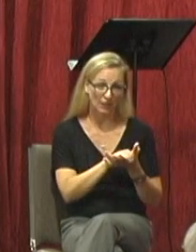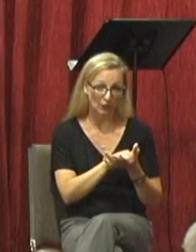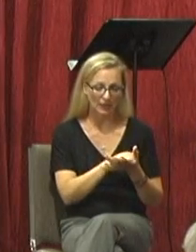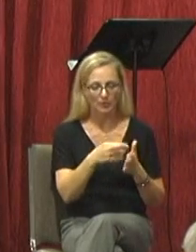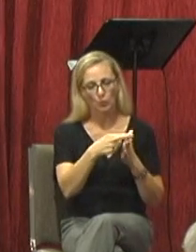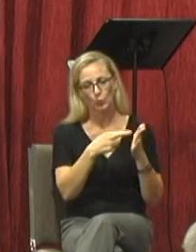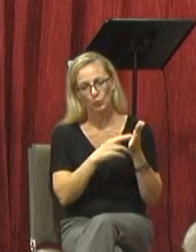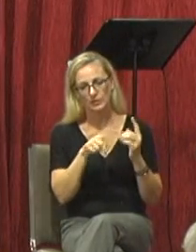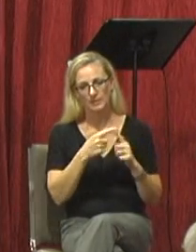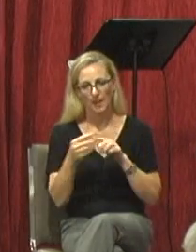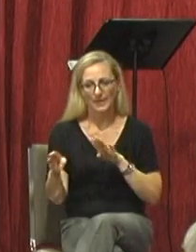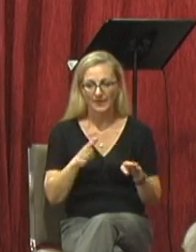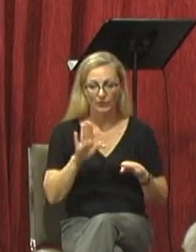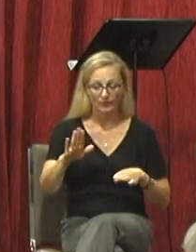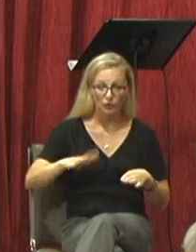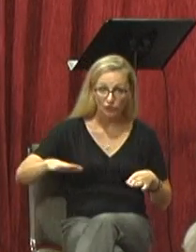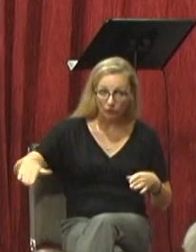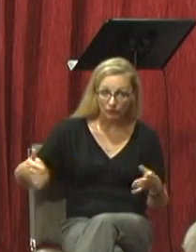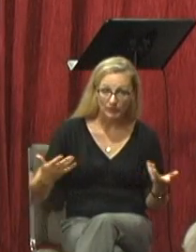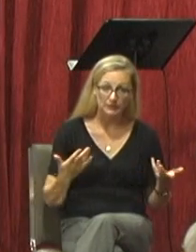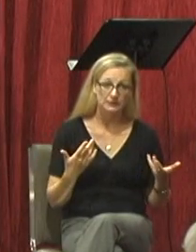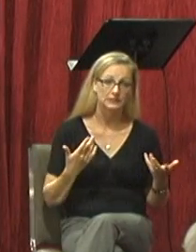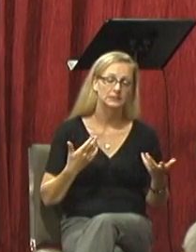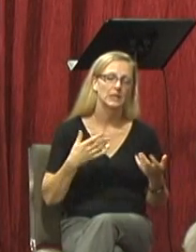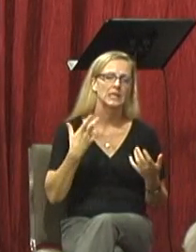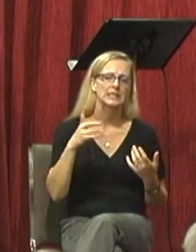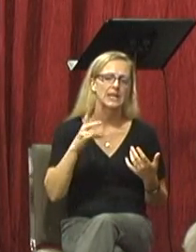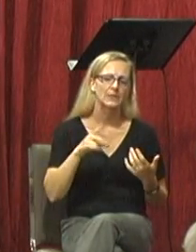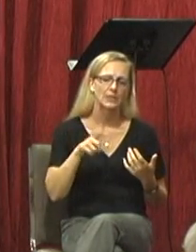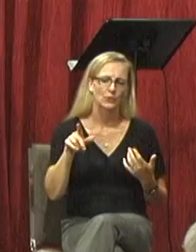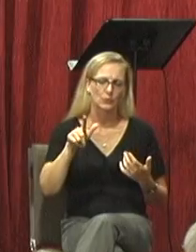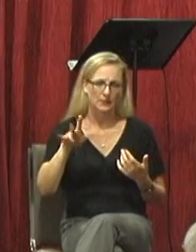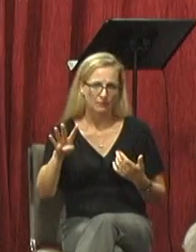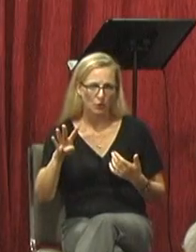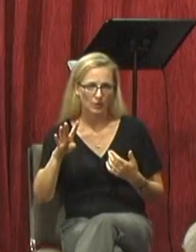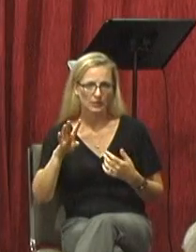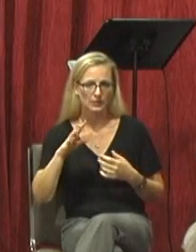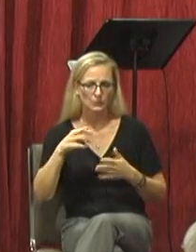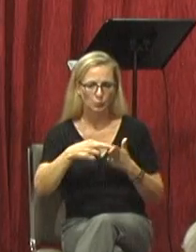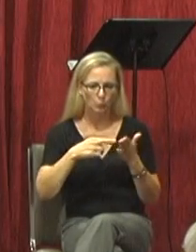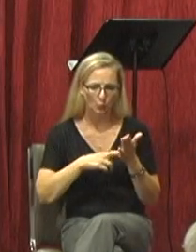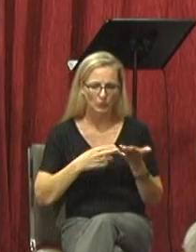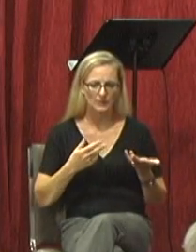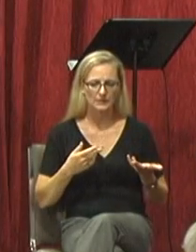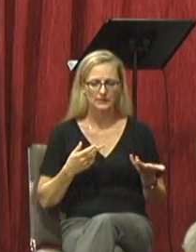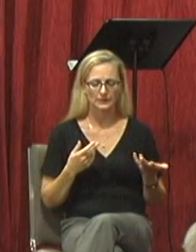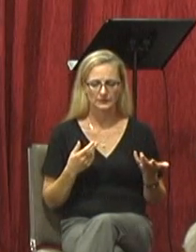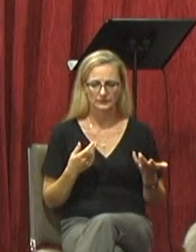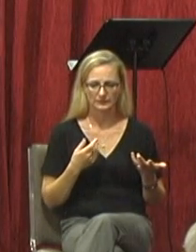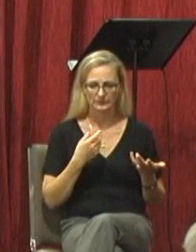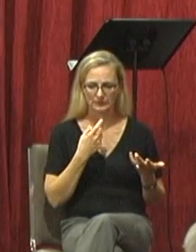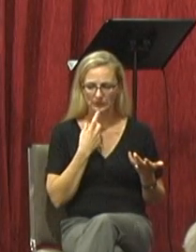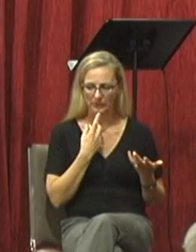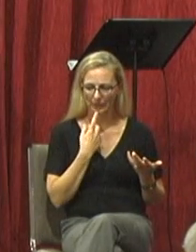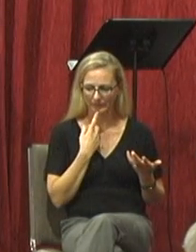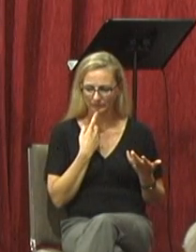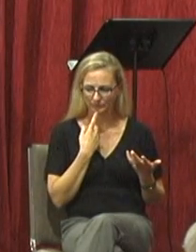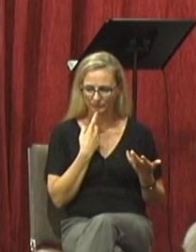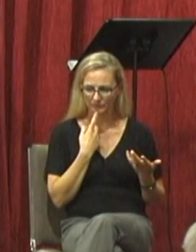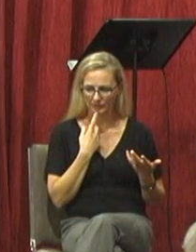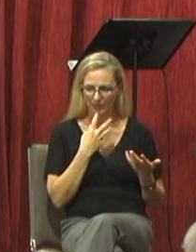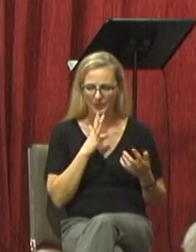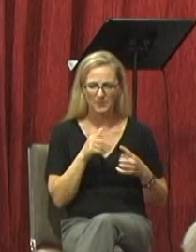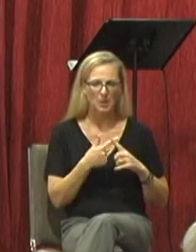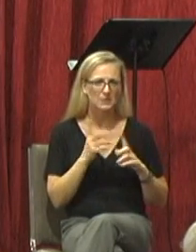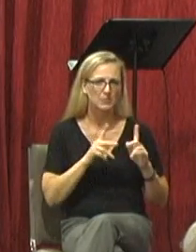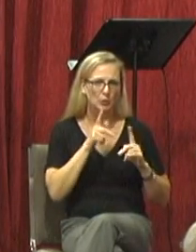for the behavior of your children. In 17 through 24, there's rules disqualifying people who were somehow